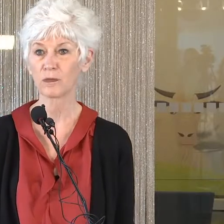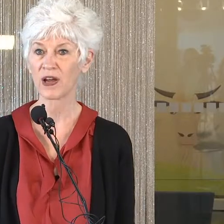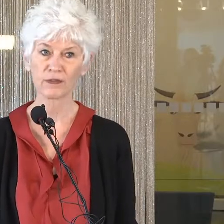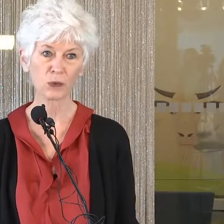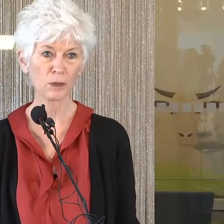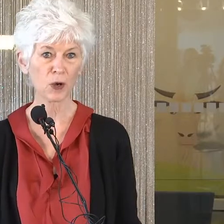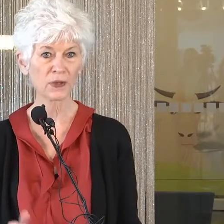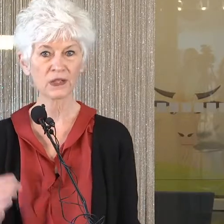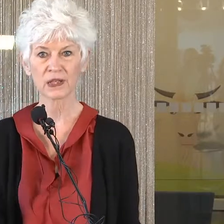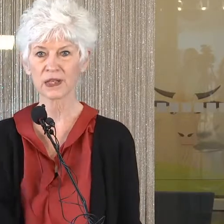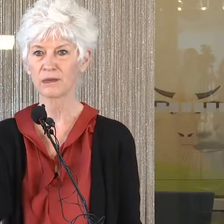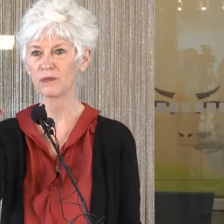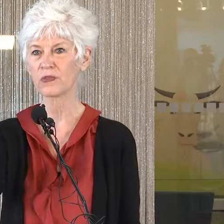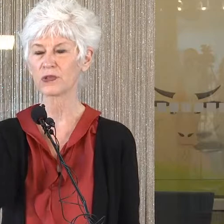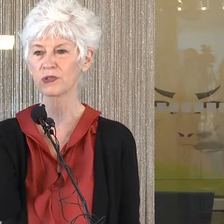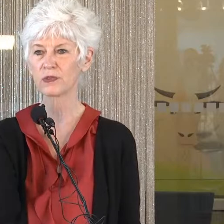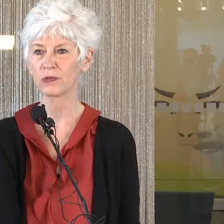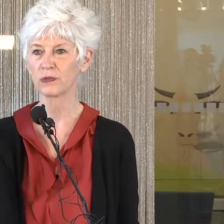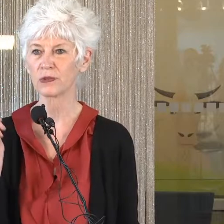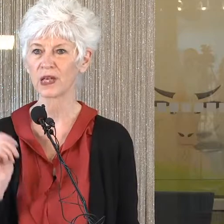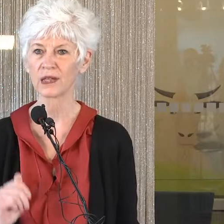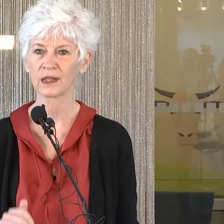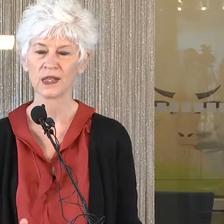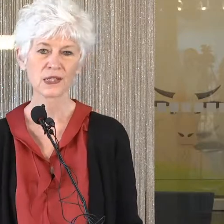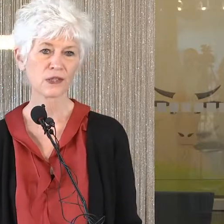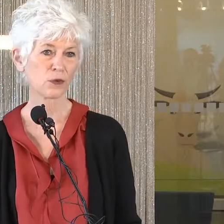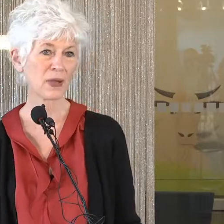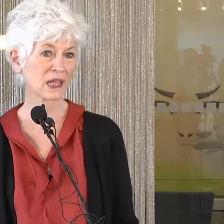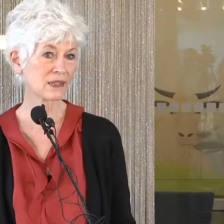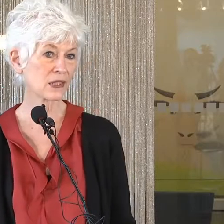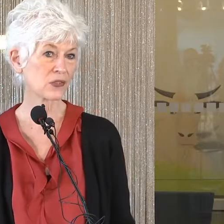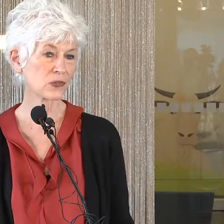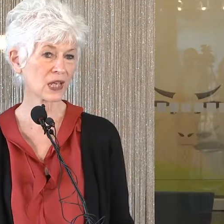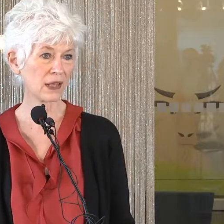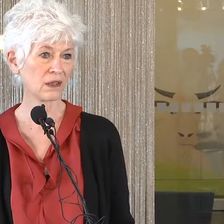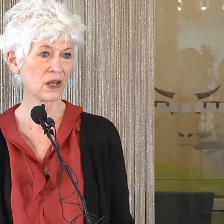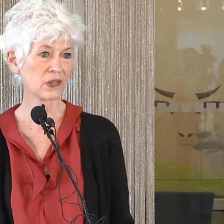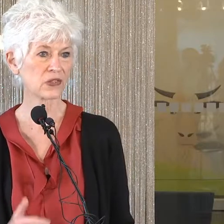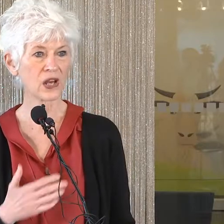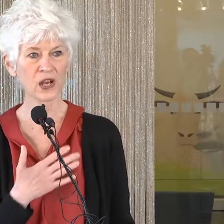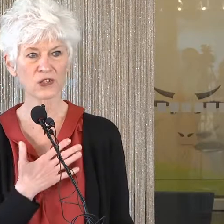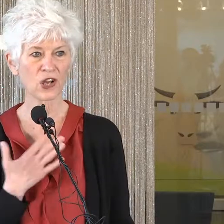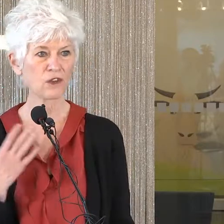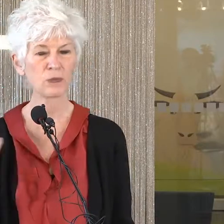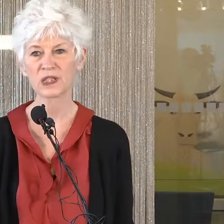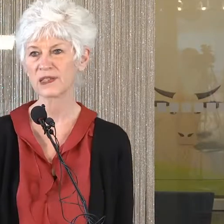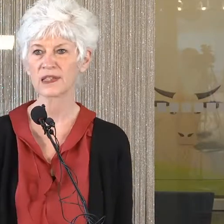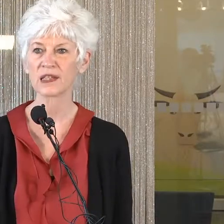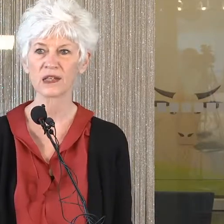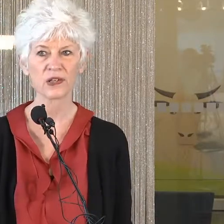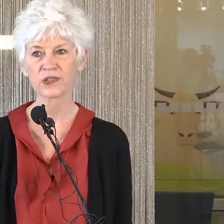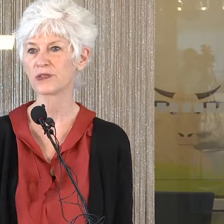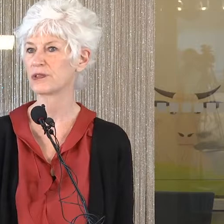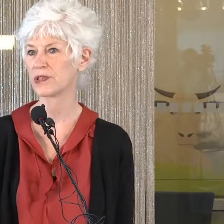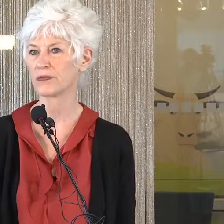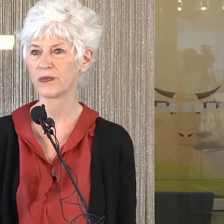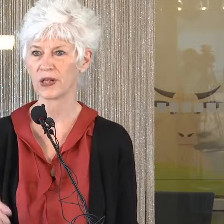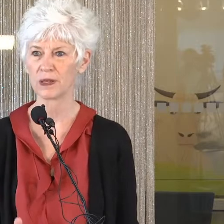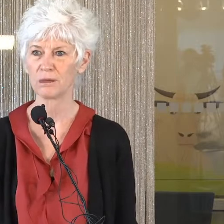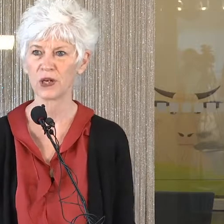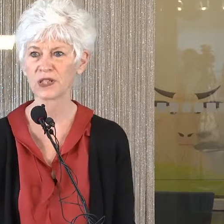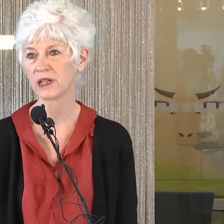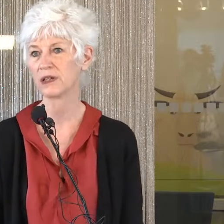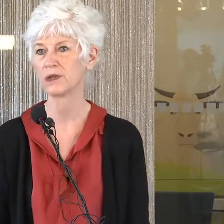having a revival moment. Those of you who get different magazines or catalogs, gosh, I've been seeing all sorts